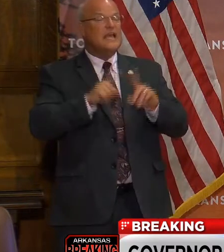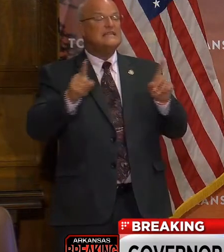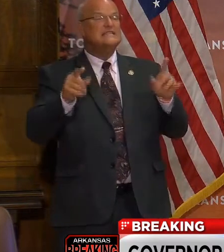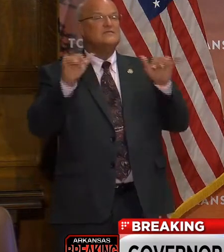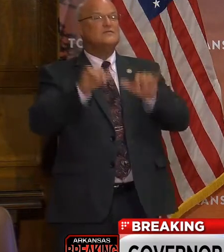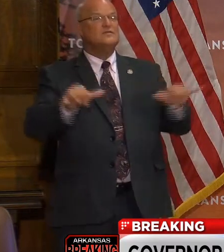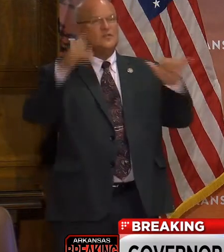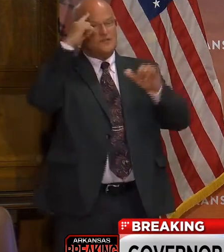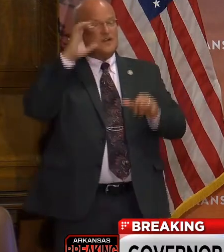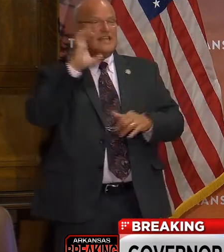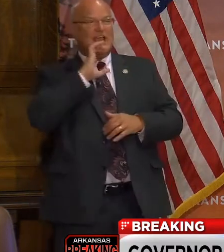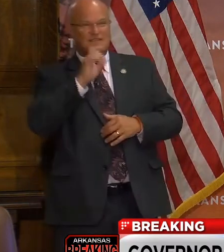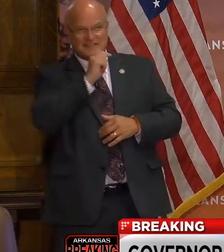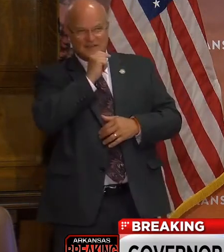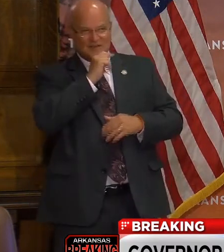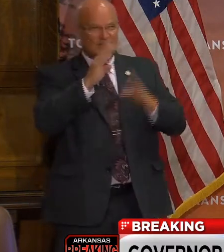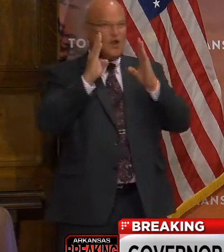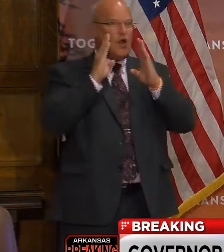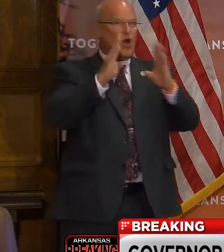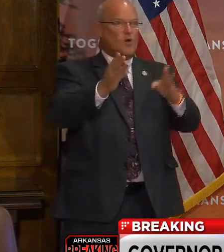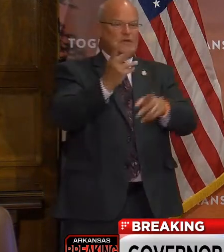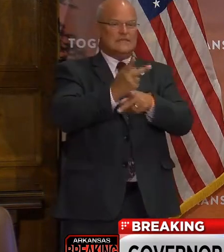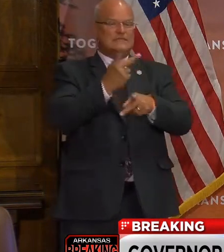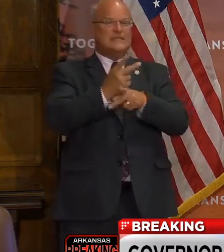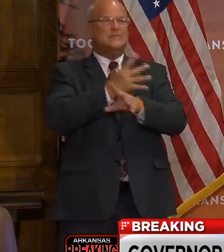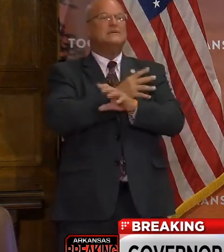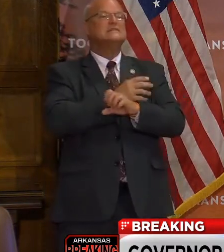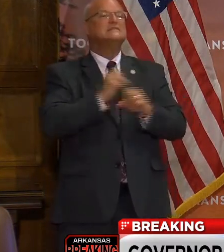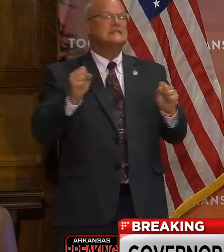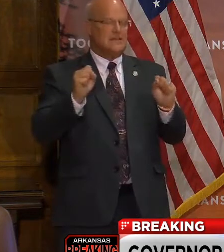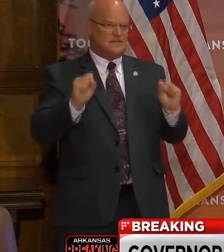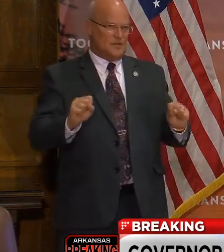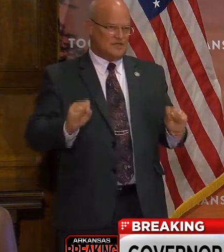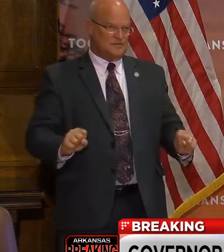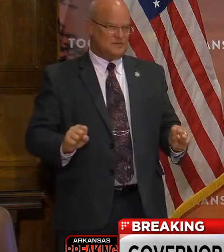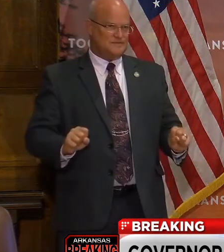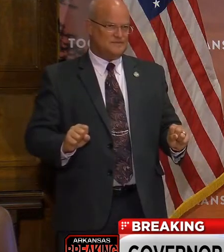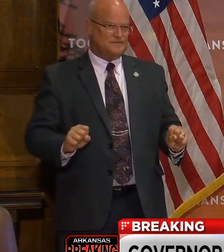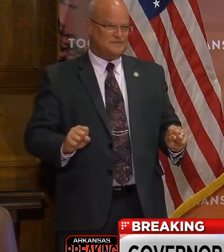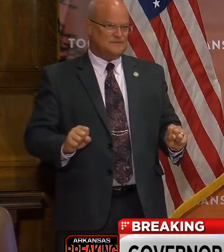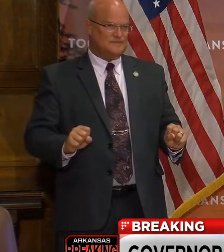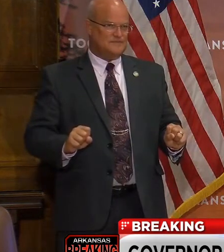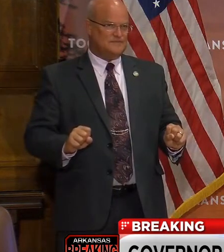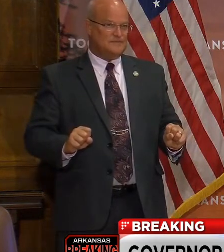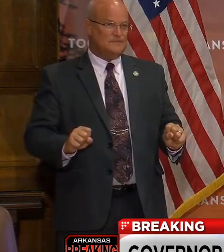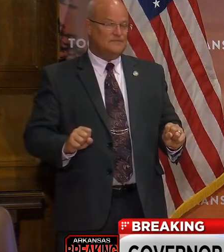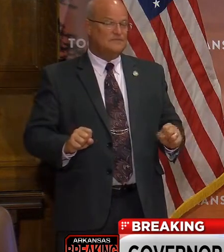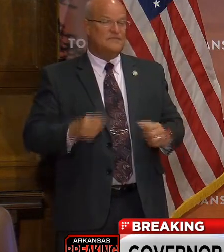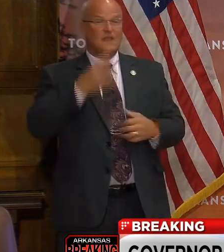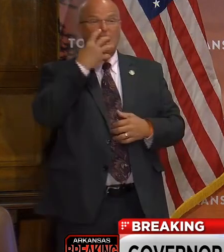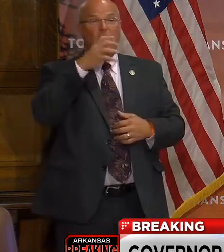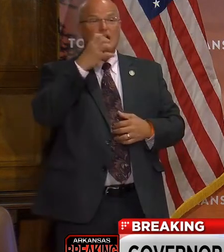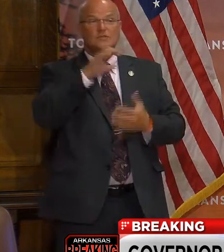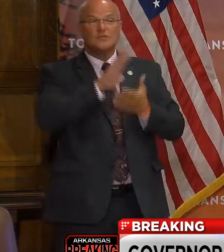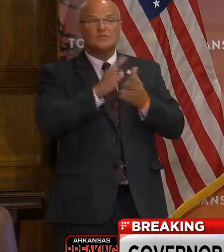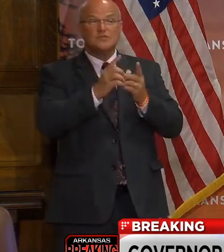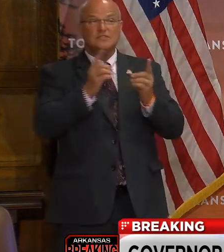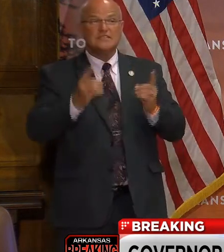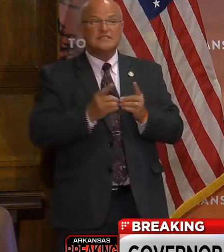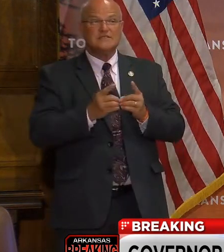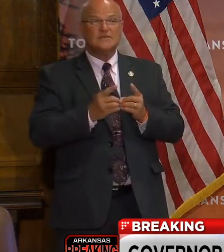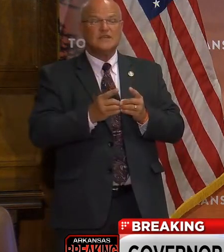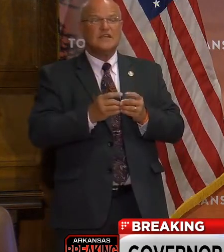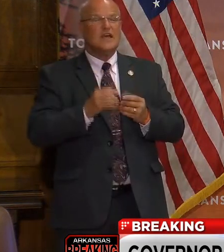for cafeterias and hallways to keep us as separated as possible. At Hot Springs School District, we brought